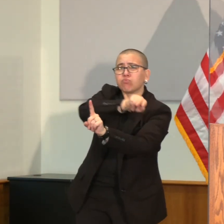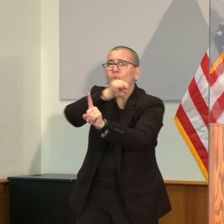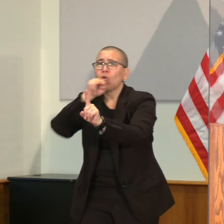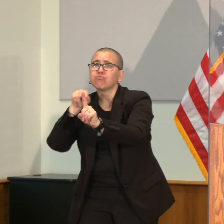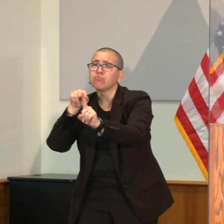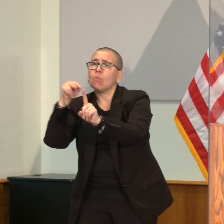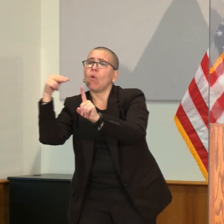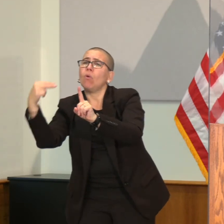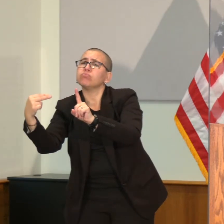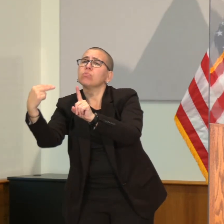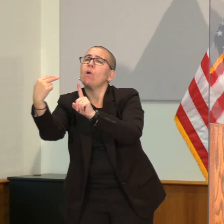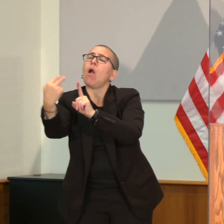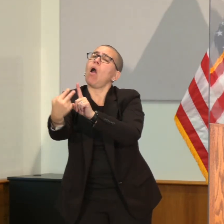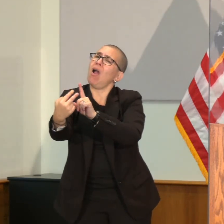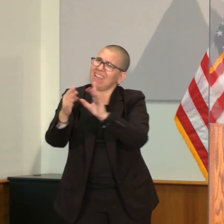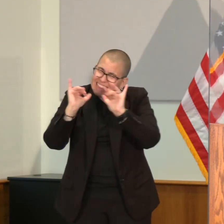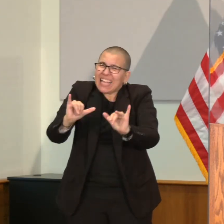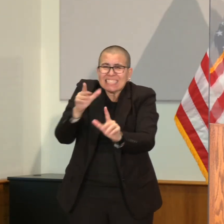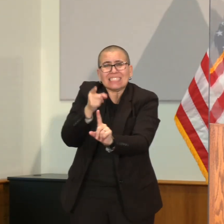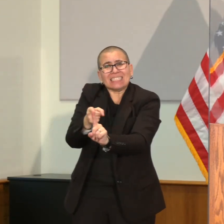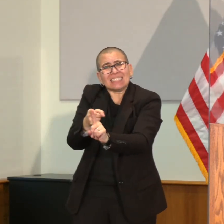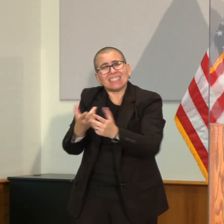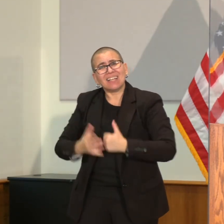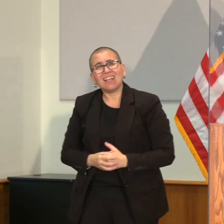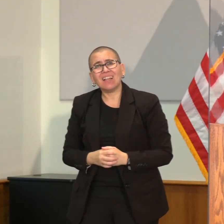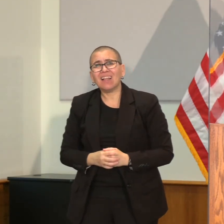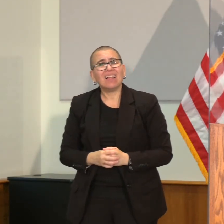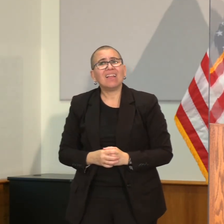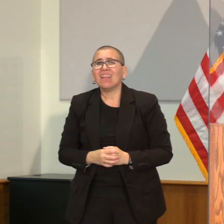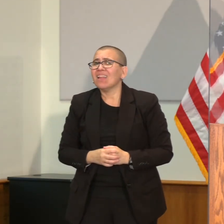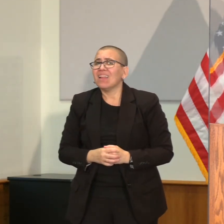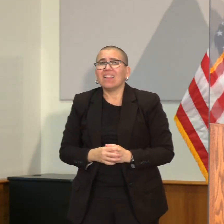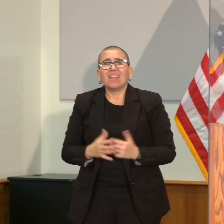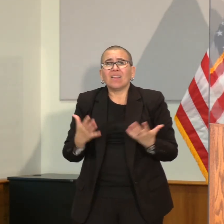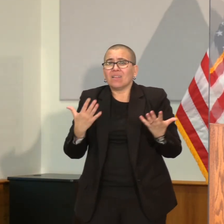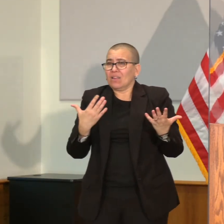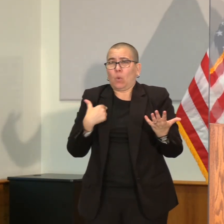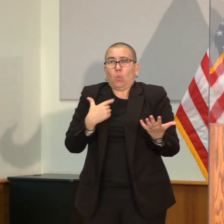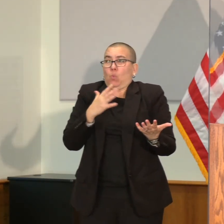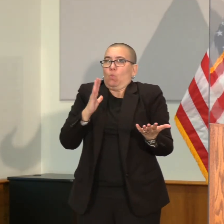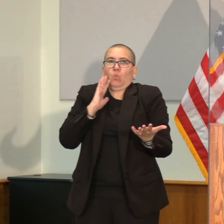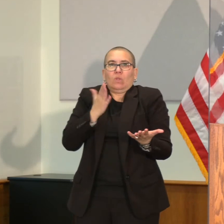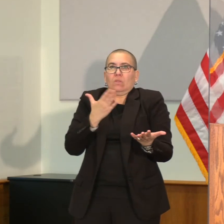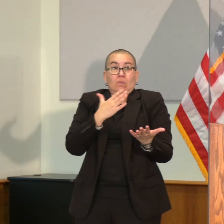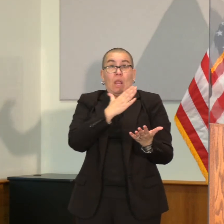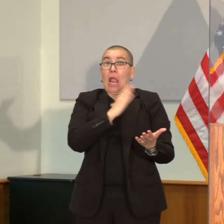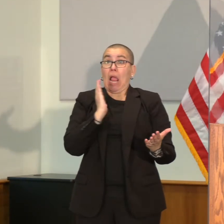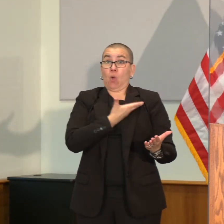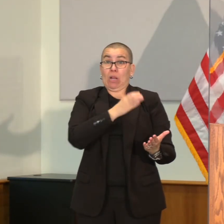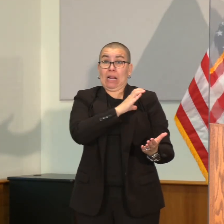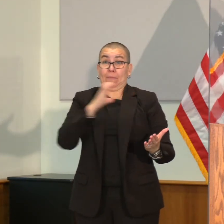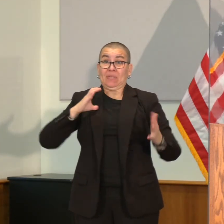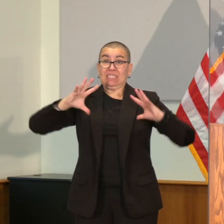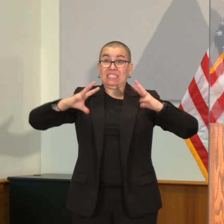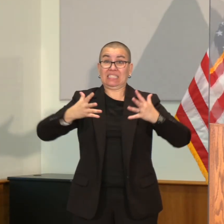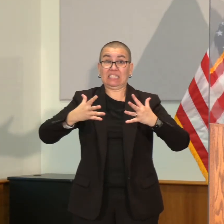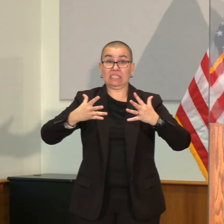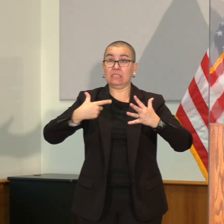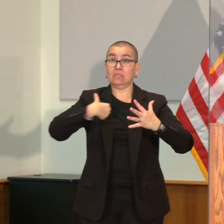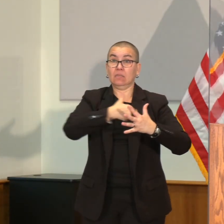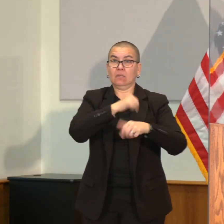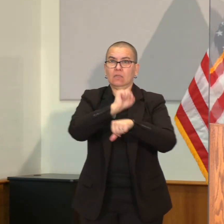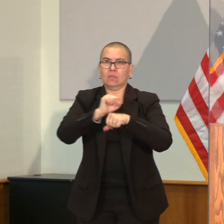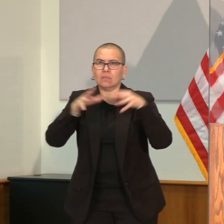this. The thing that I loved most about being in Congress was when we were in committee with witnesses in front of us that we